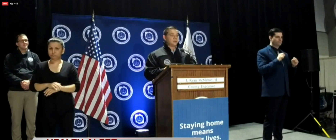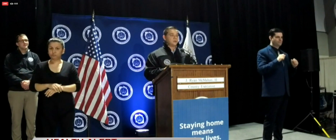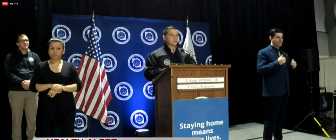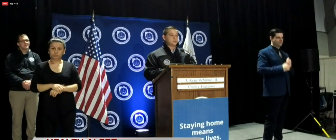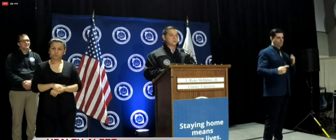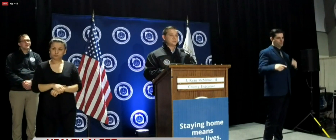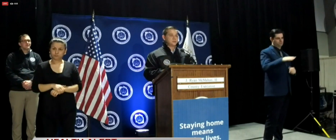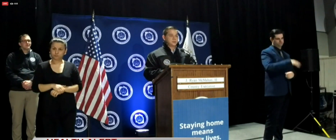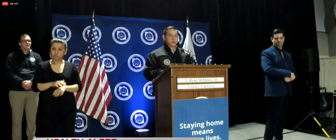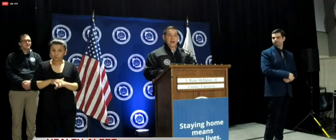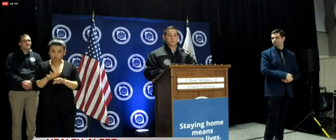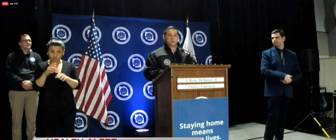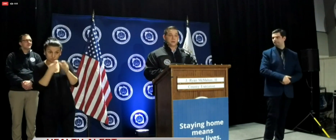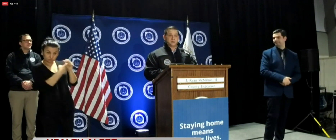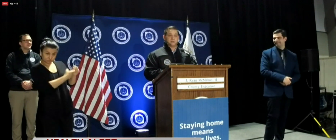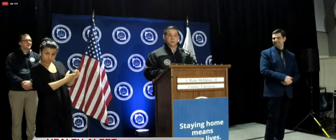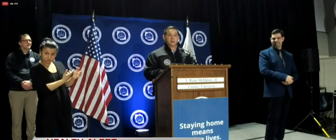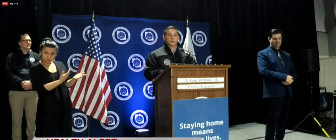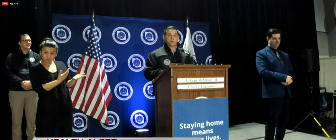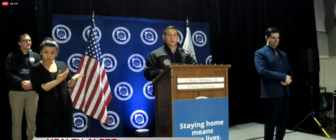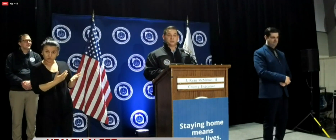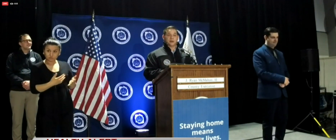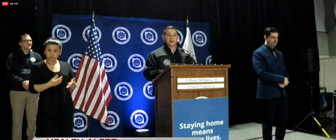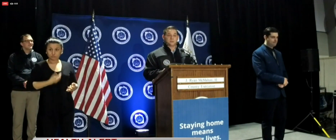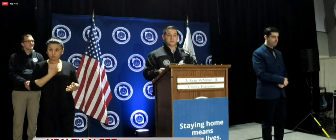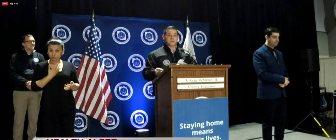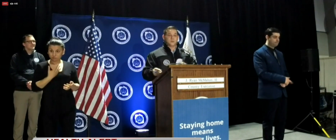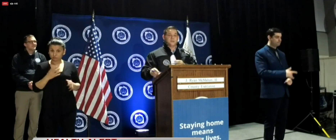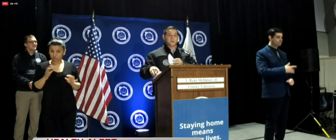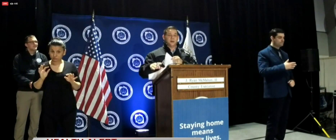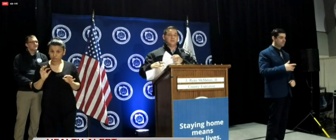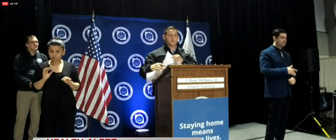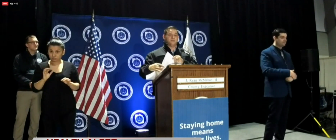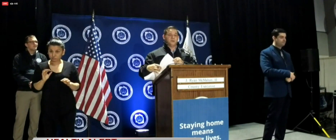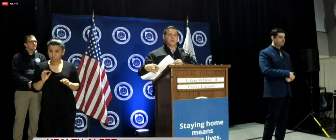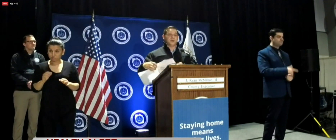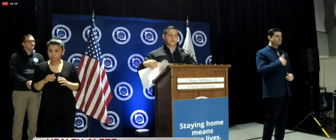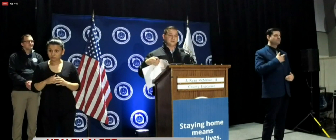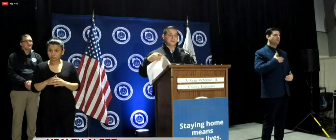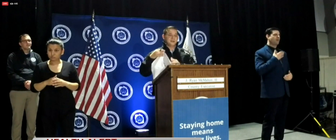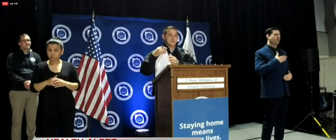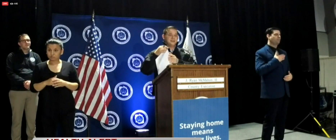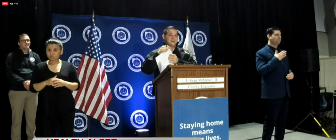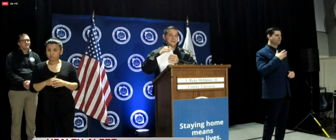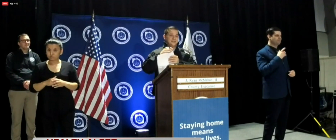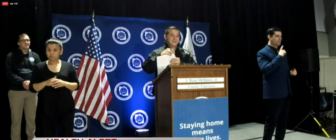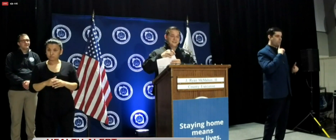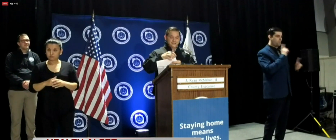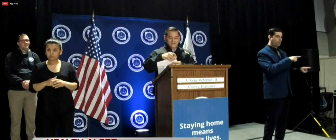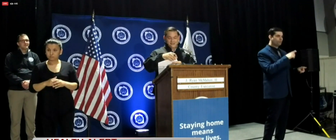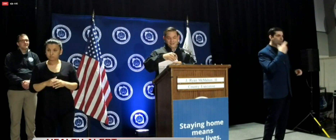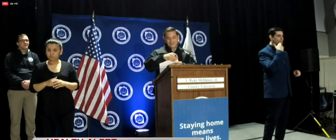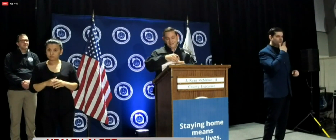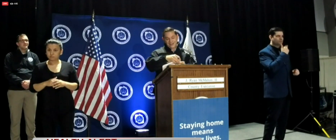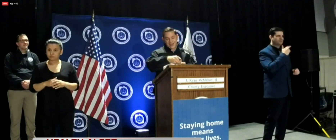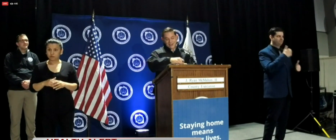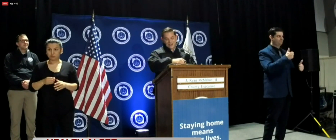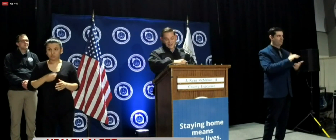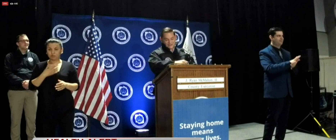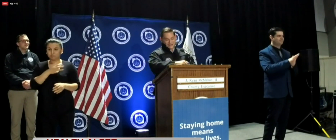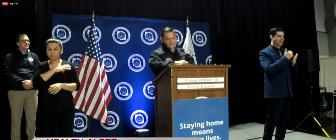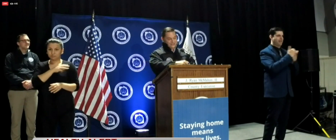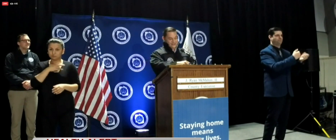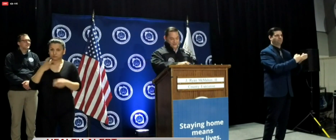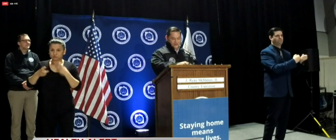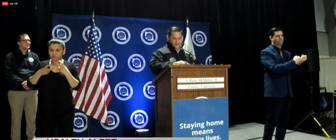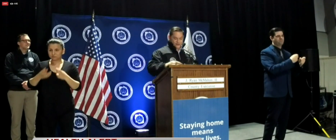Any other questions? We're happy they're going to the restaurants. We just don't want people having big parties. Maybe they can donate those orders now to